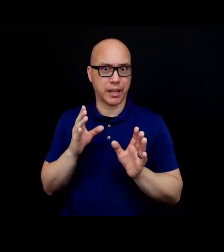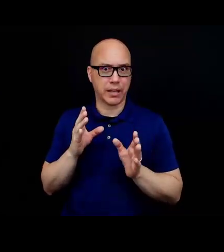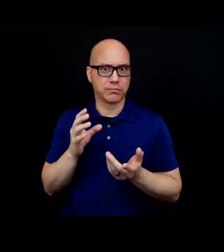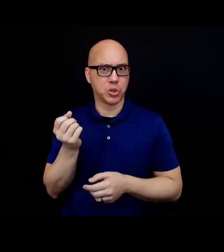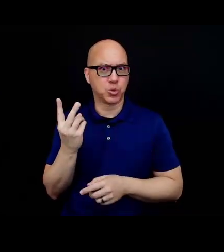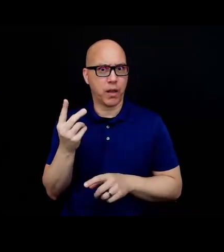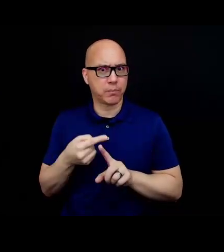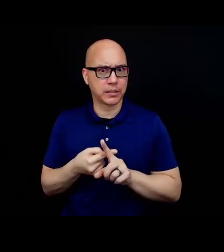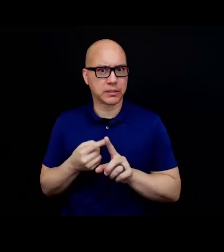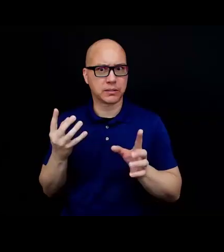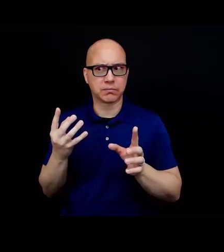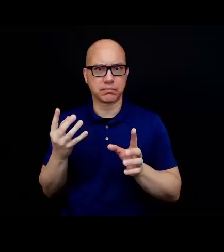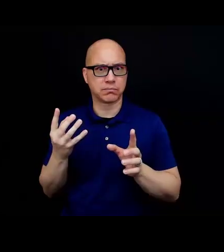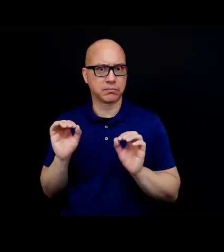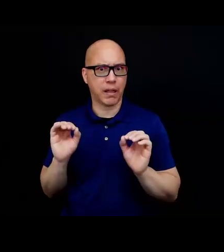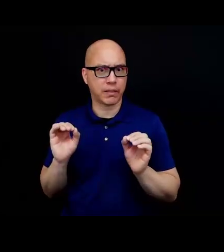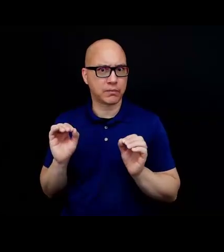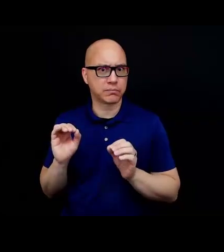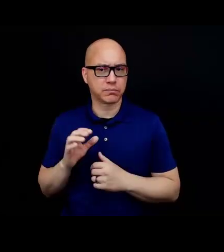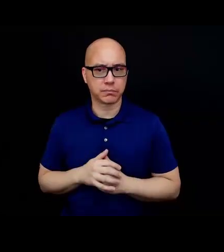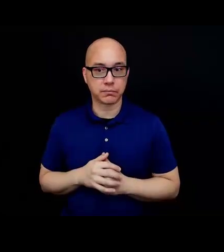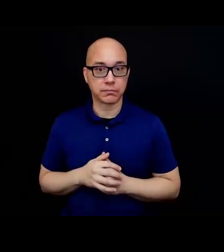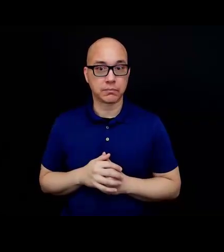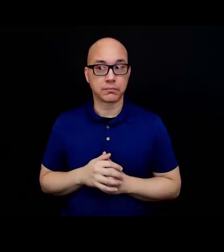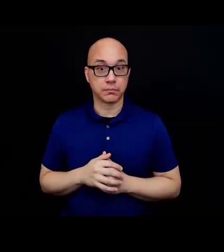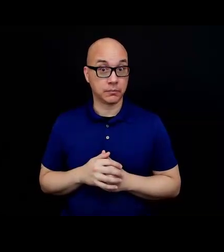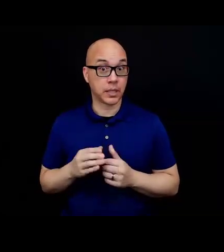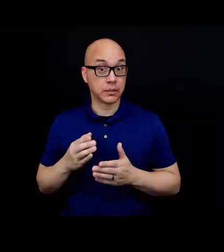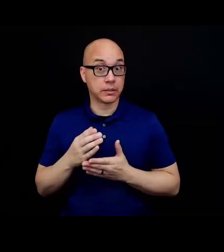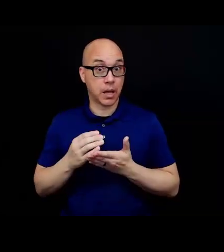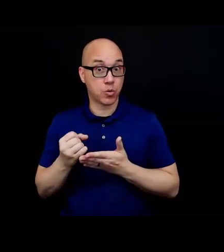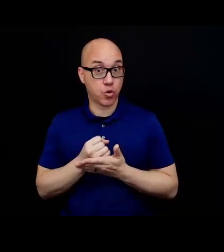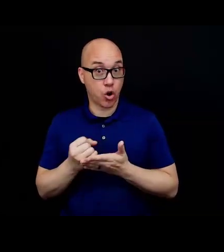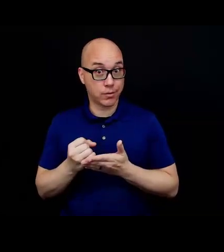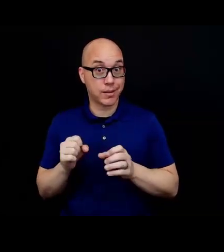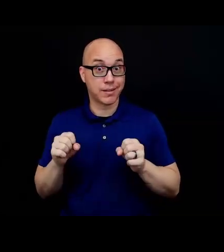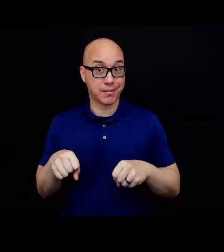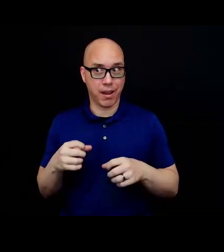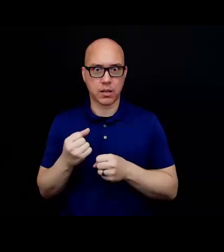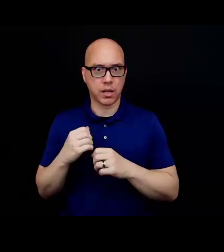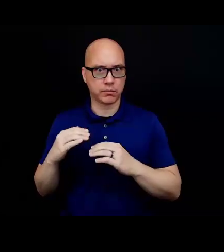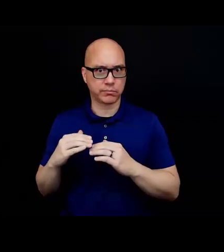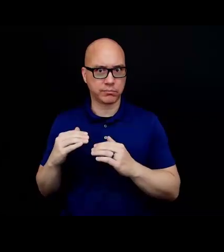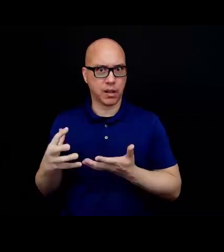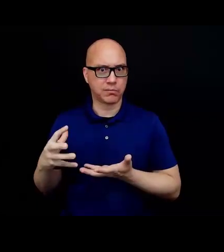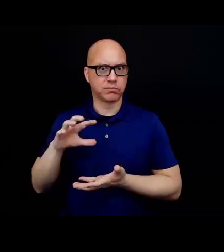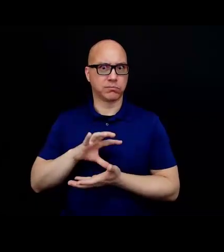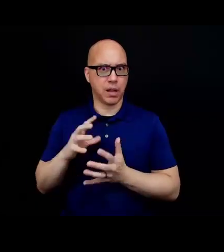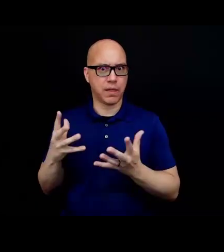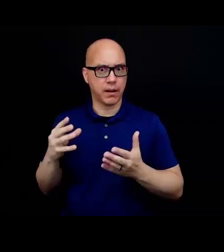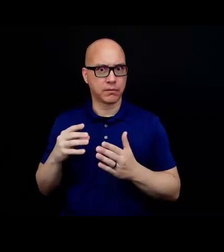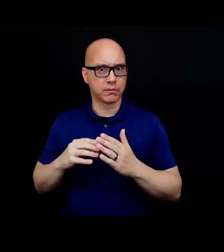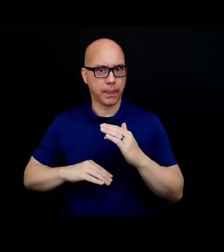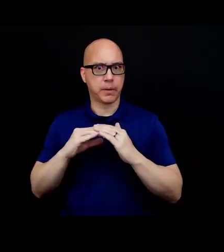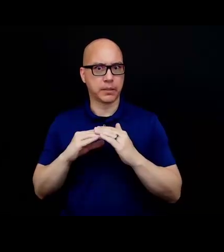get 150,000 plus in the, as far as credit, with that business credit